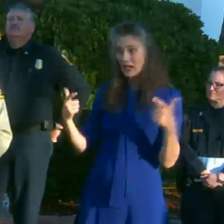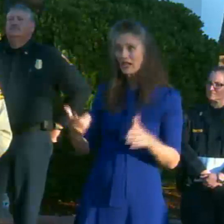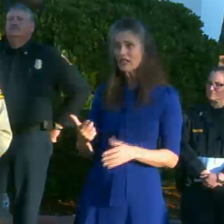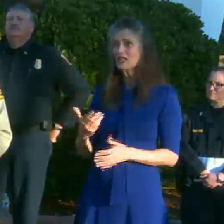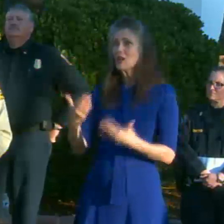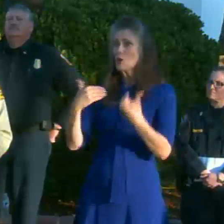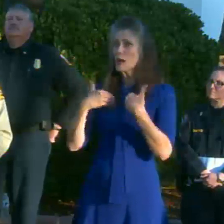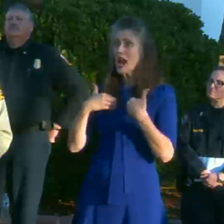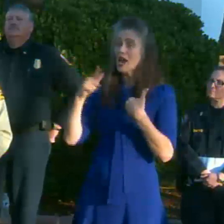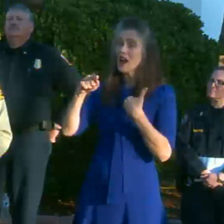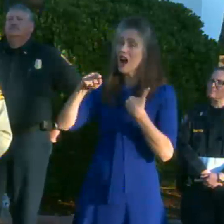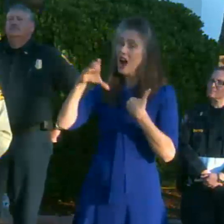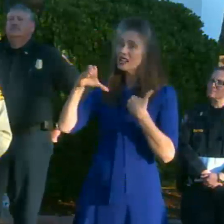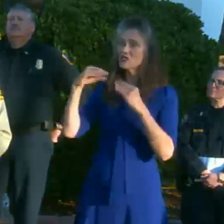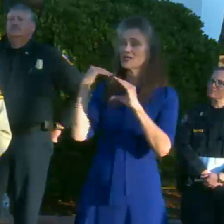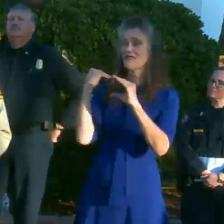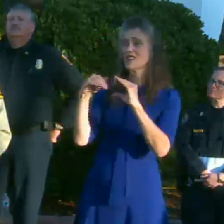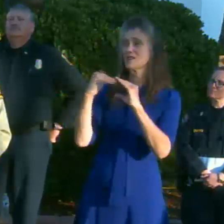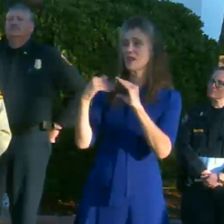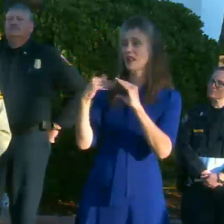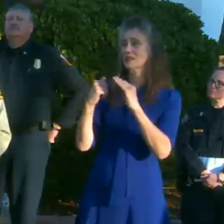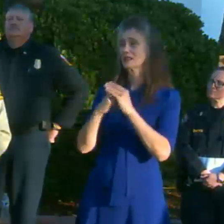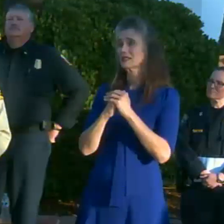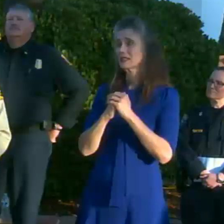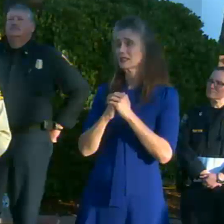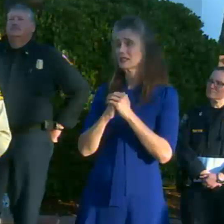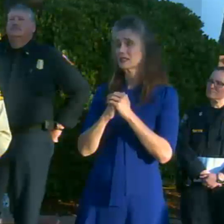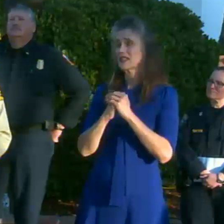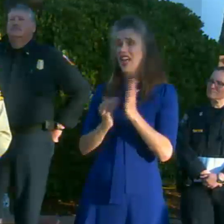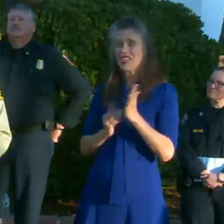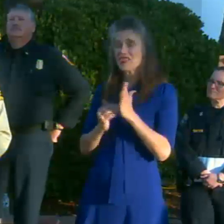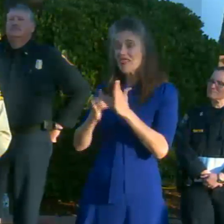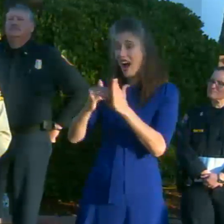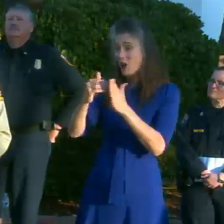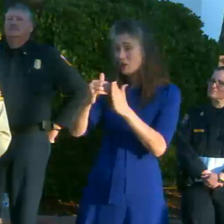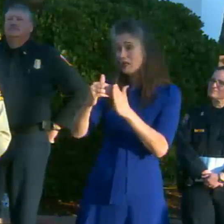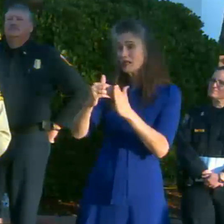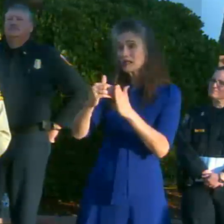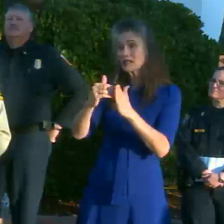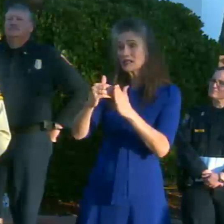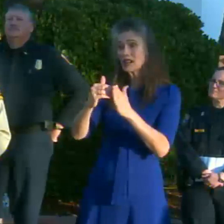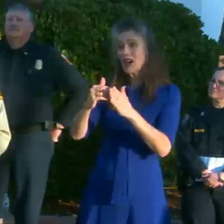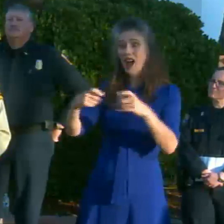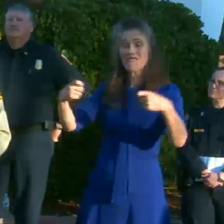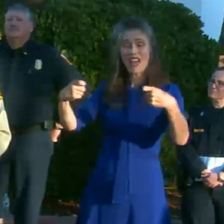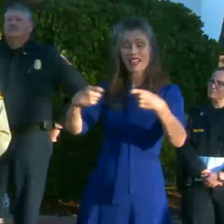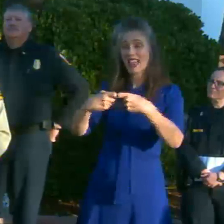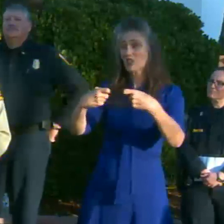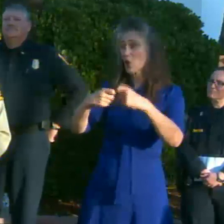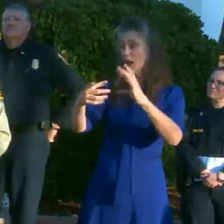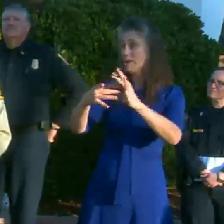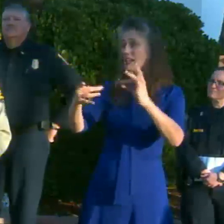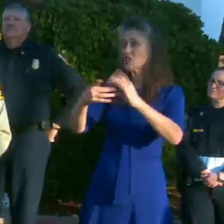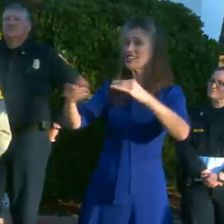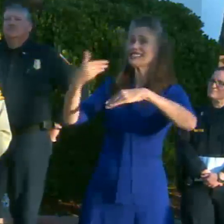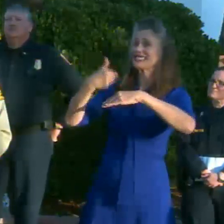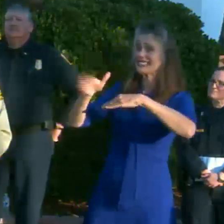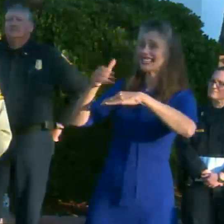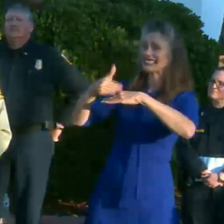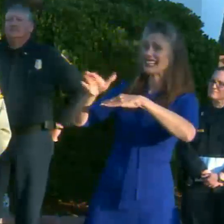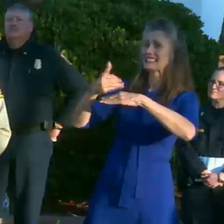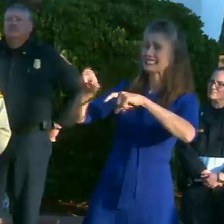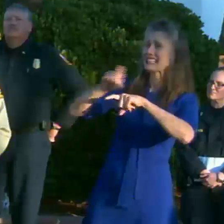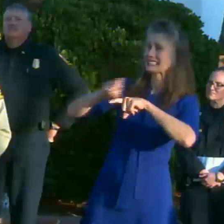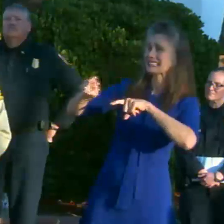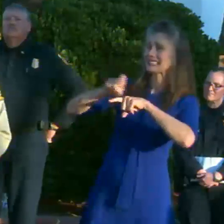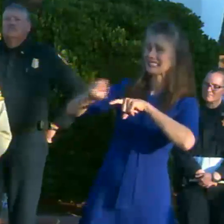hundreds of emails and thousands of electronic messages that were sent out. There was a press conference.